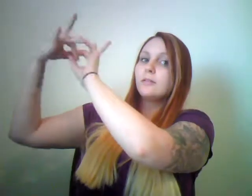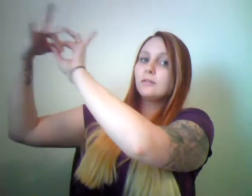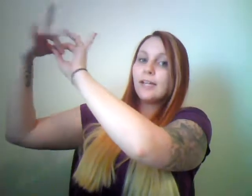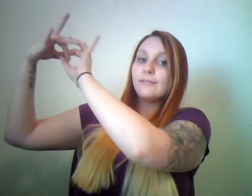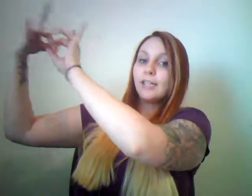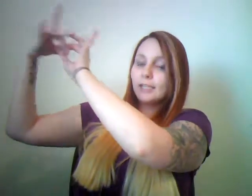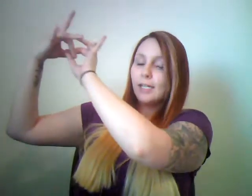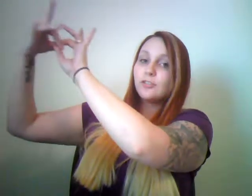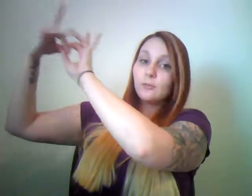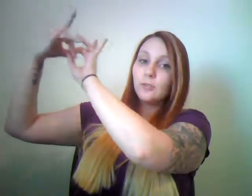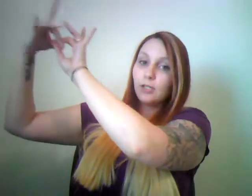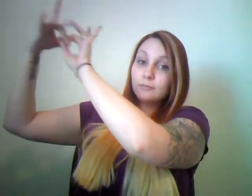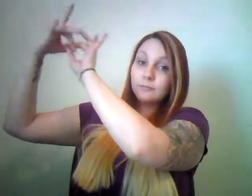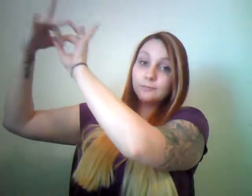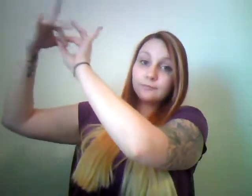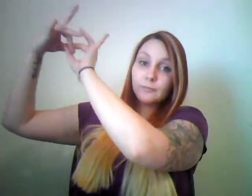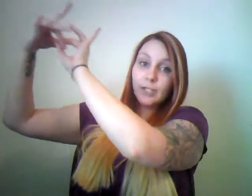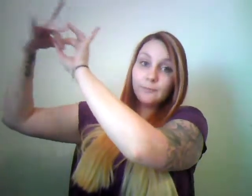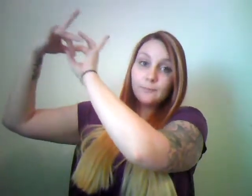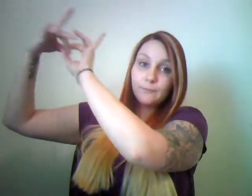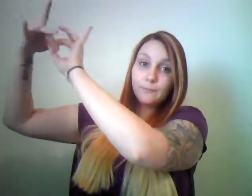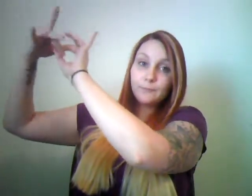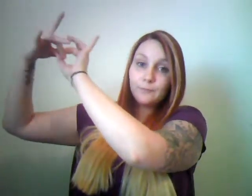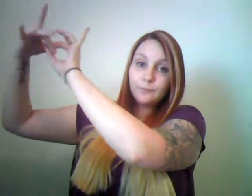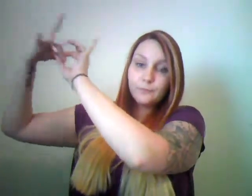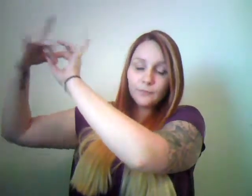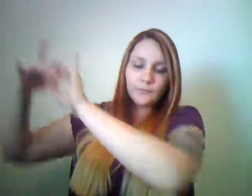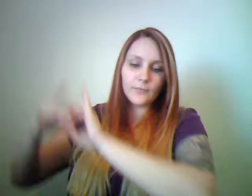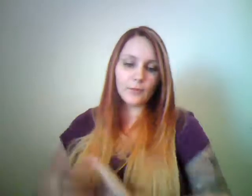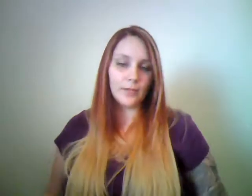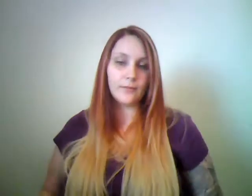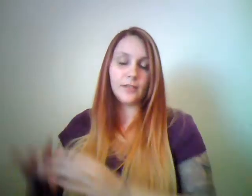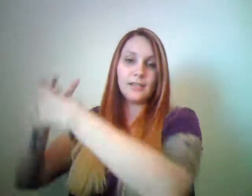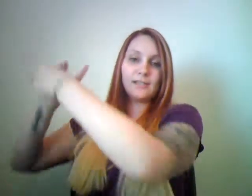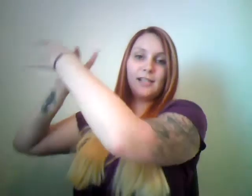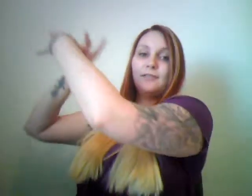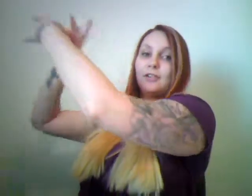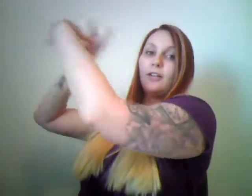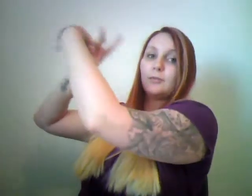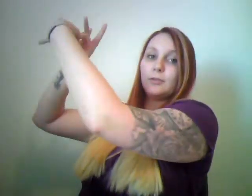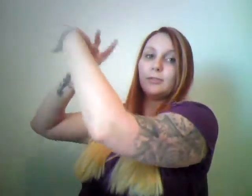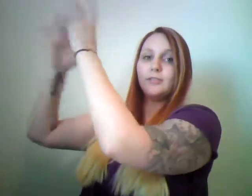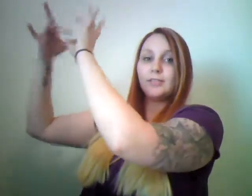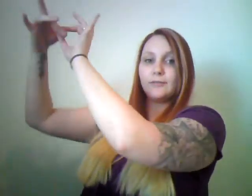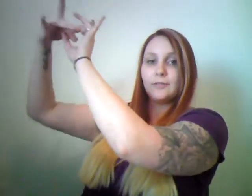to have that connection with God, right? Okay, and that's kind of an awkward, you just have to